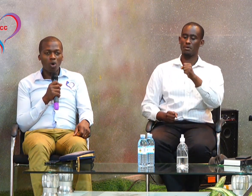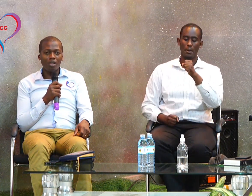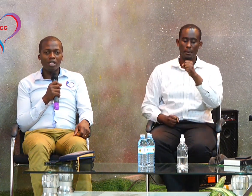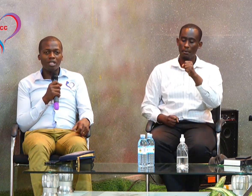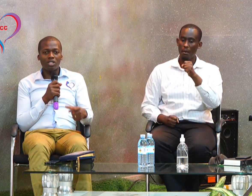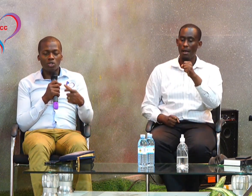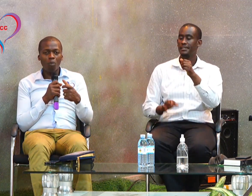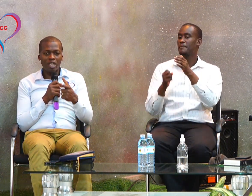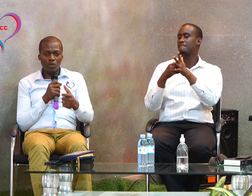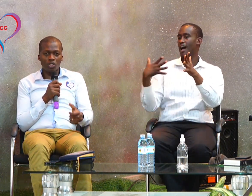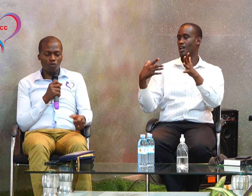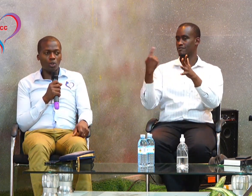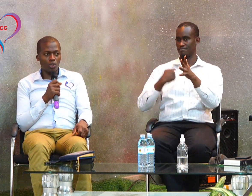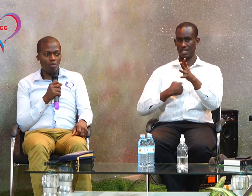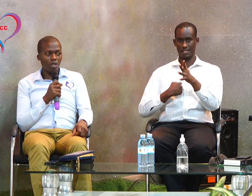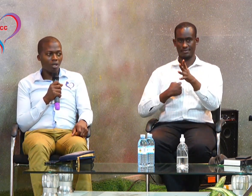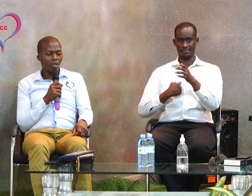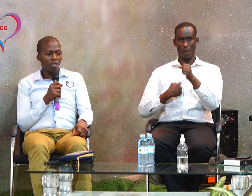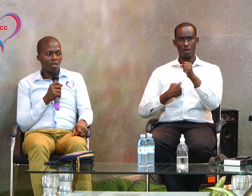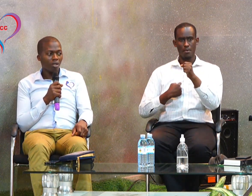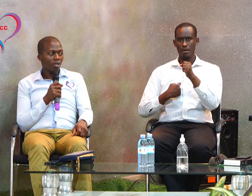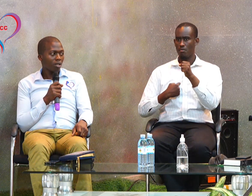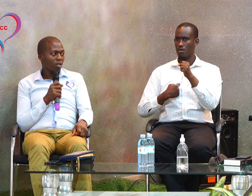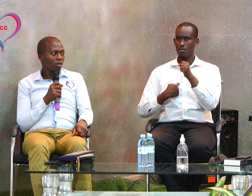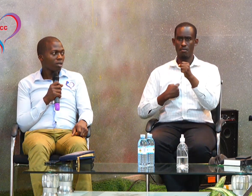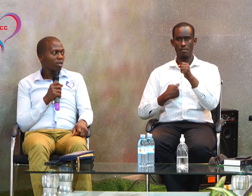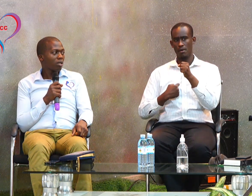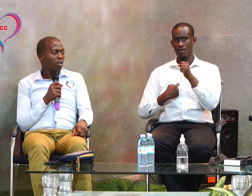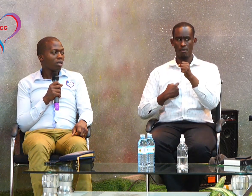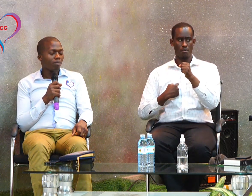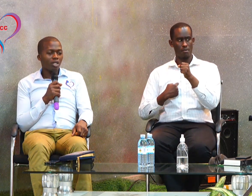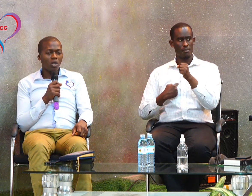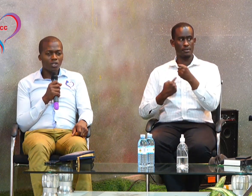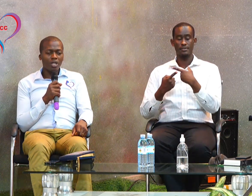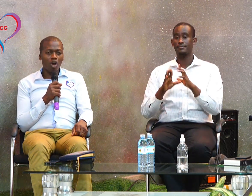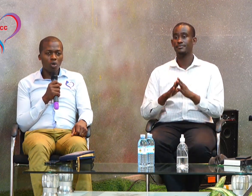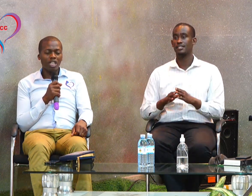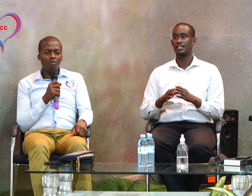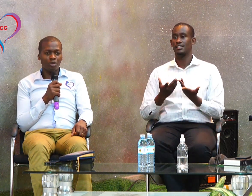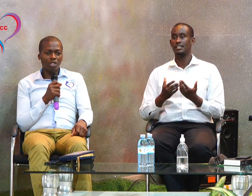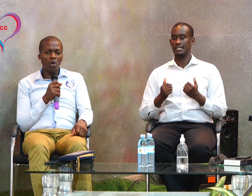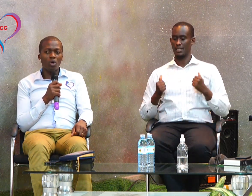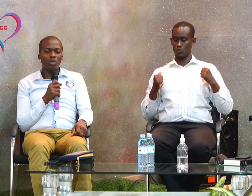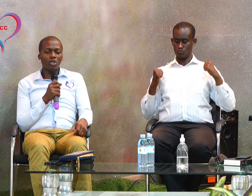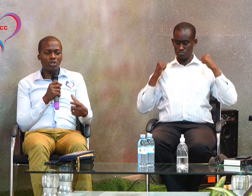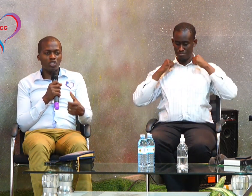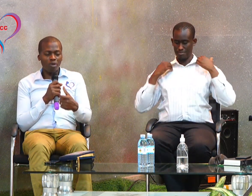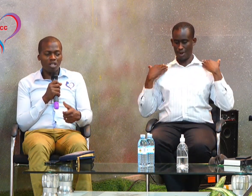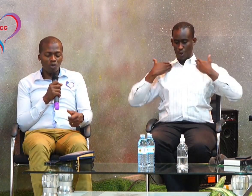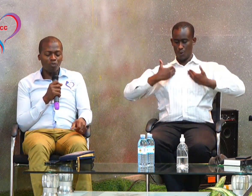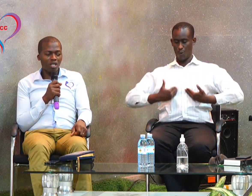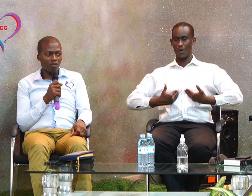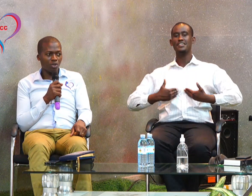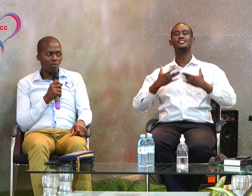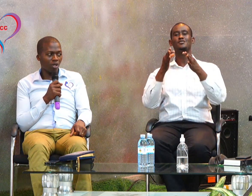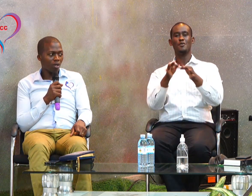I'm holding is so much useful to Naene blazer jenyamba dena yenga sanyo. But also the coat I'm putting on also is